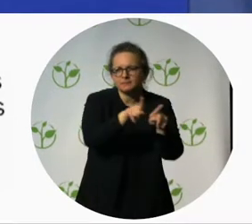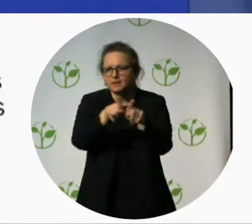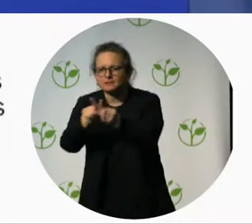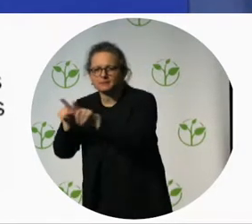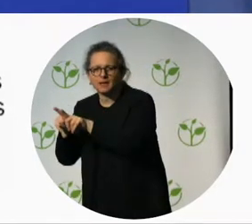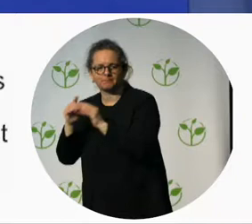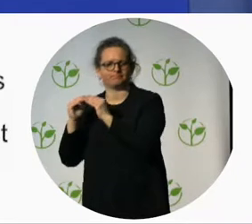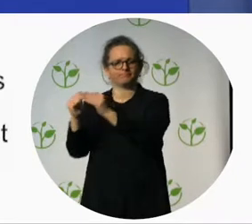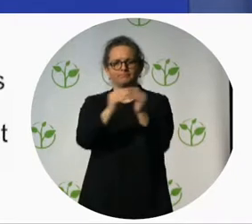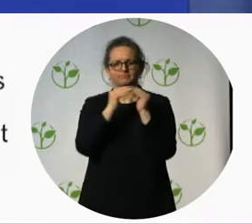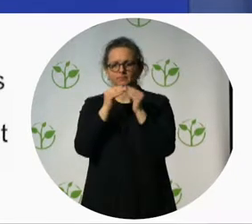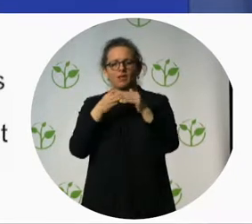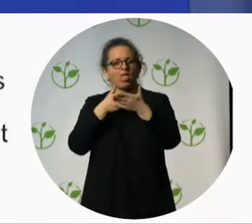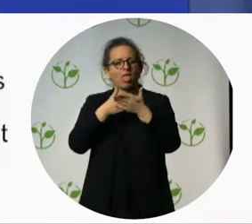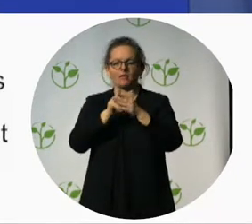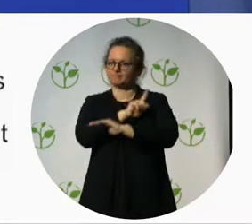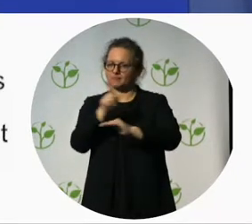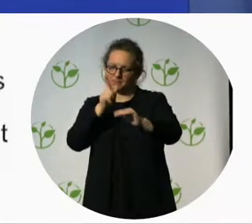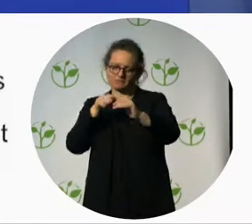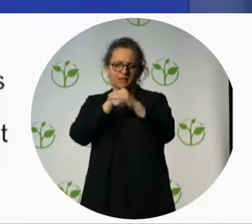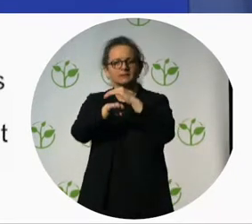not mistaken, that the evolution of technology